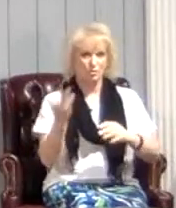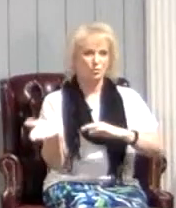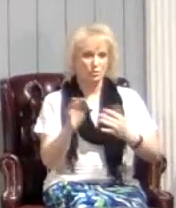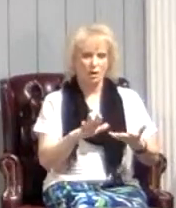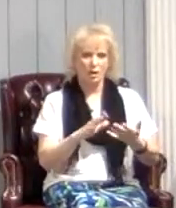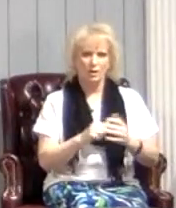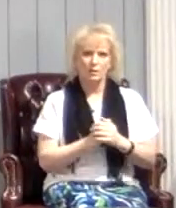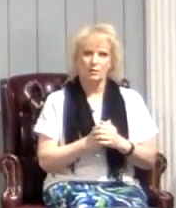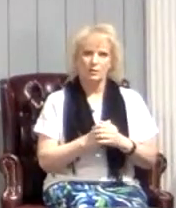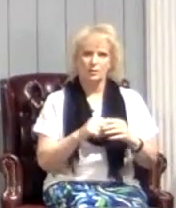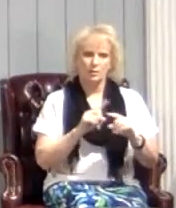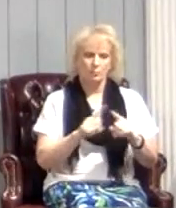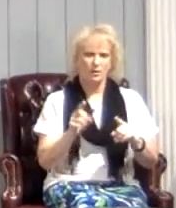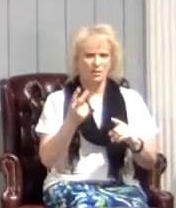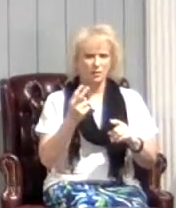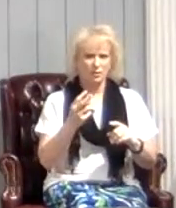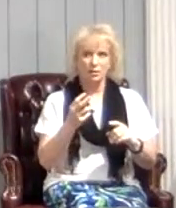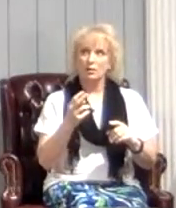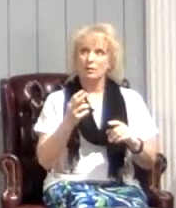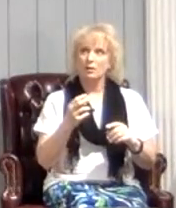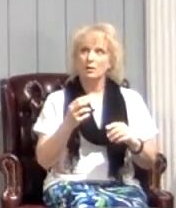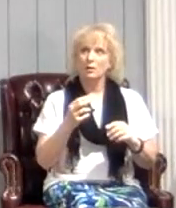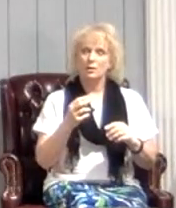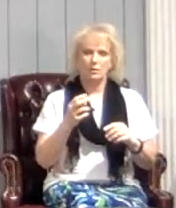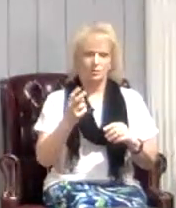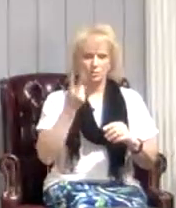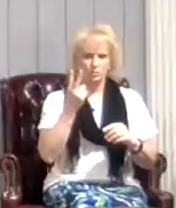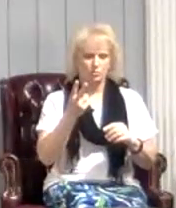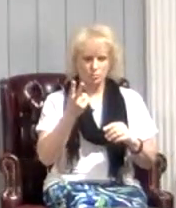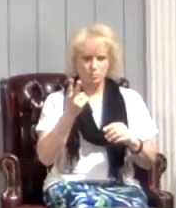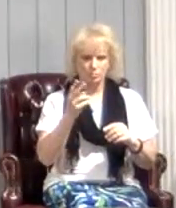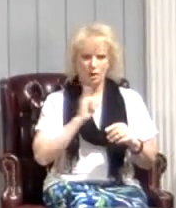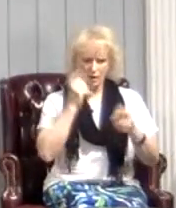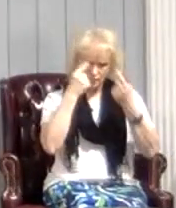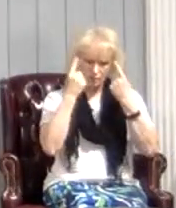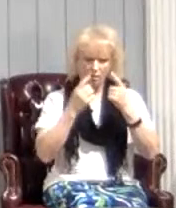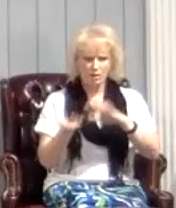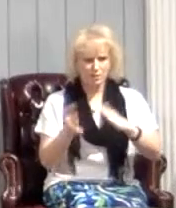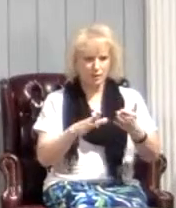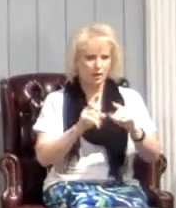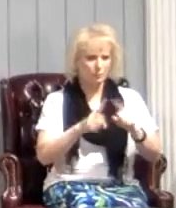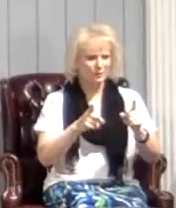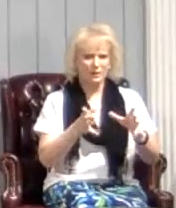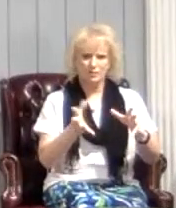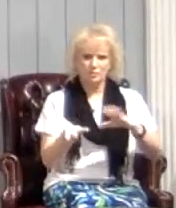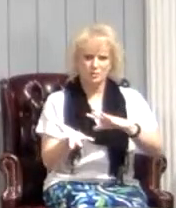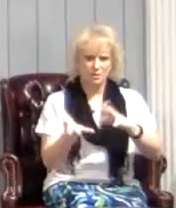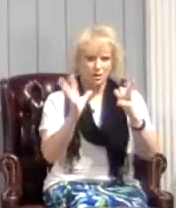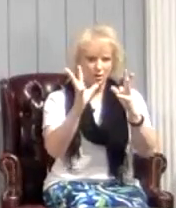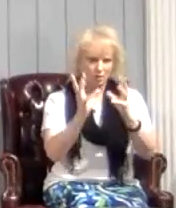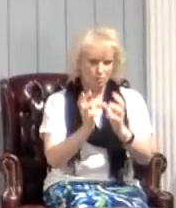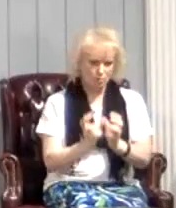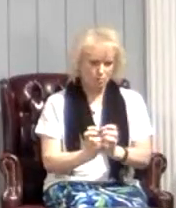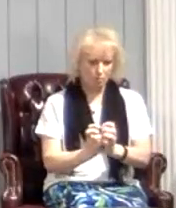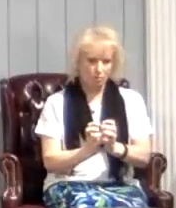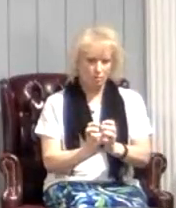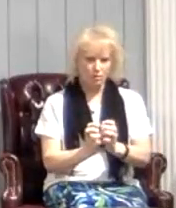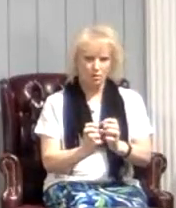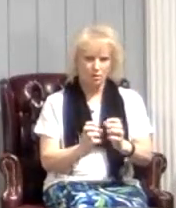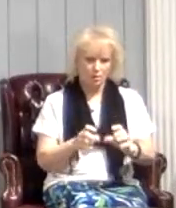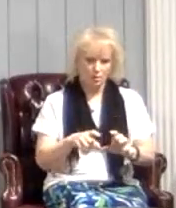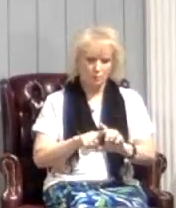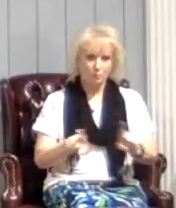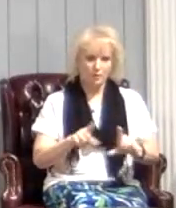died, but they just died down, and I kept, you know, the roots found enough to stay alive. And now there's little sprigs coming back